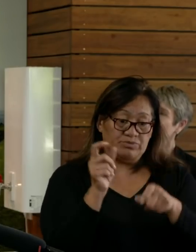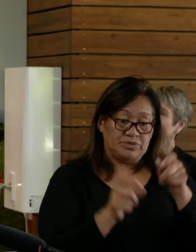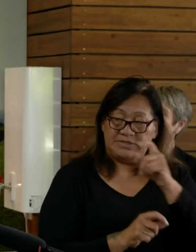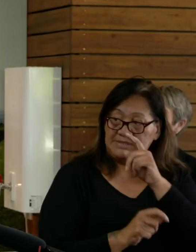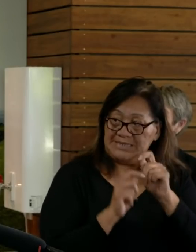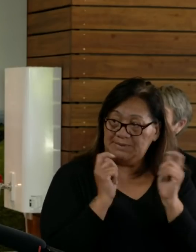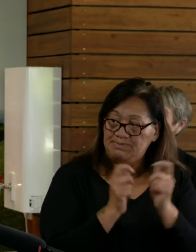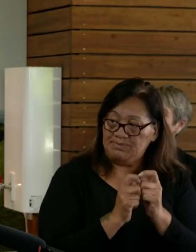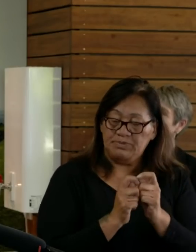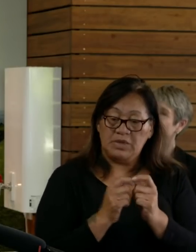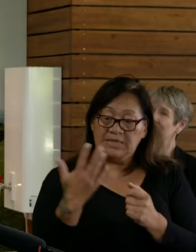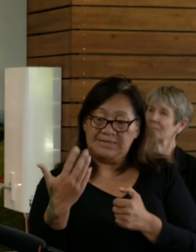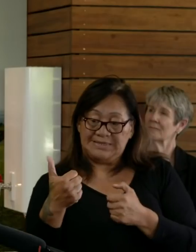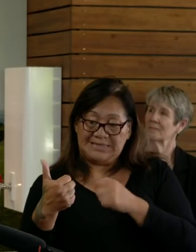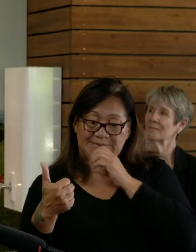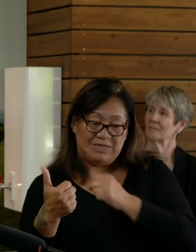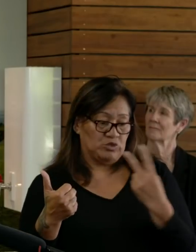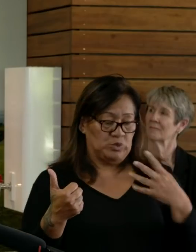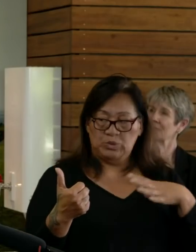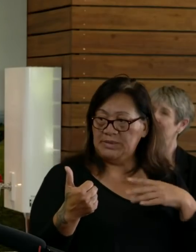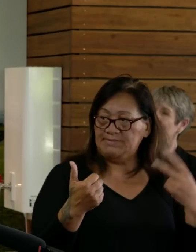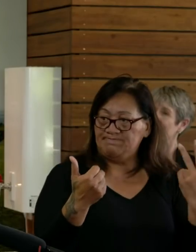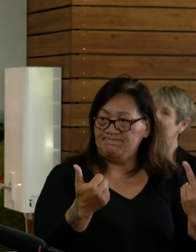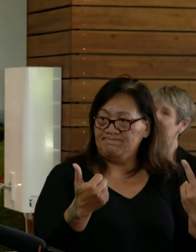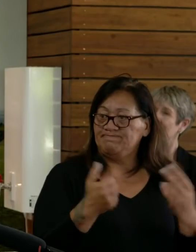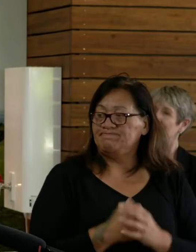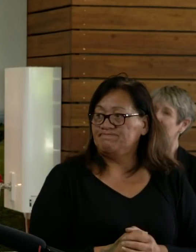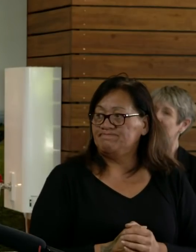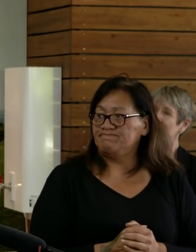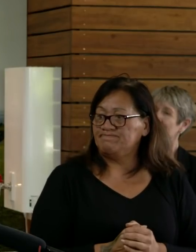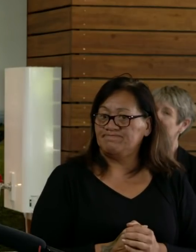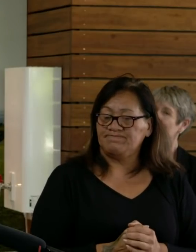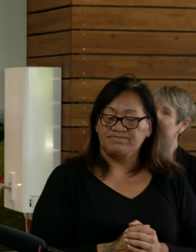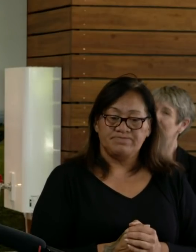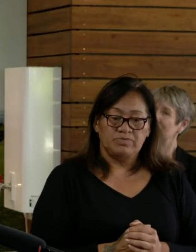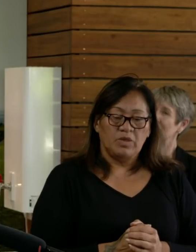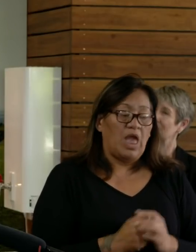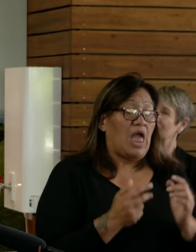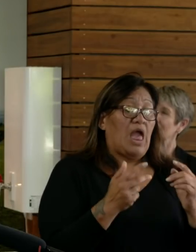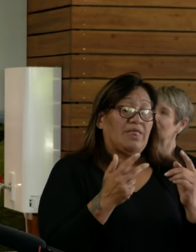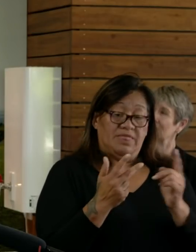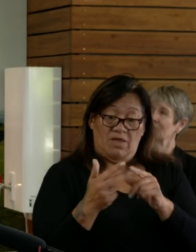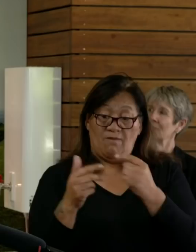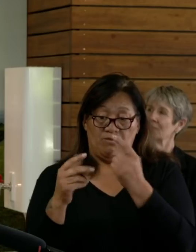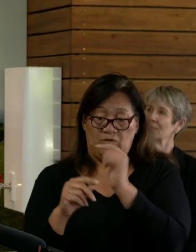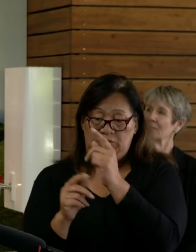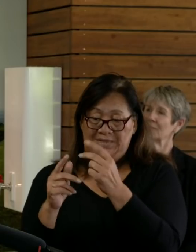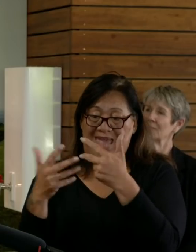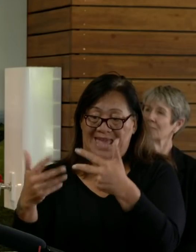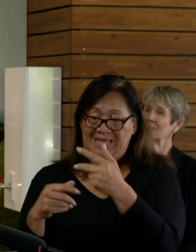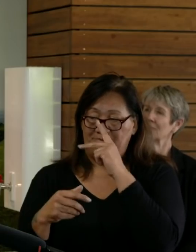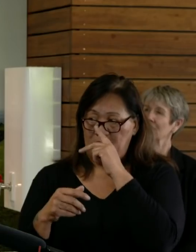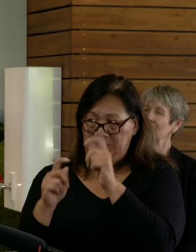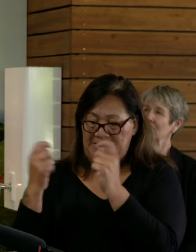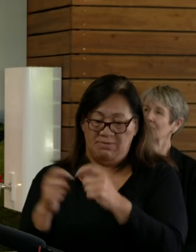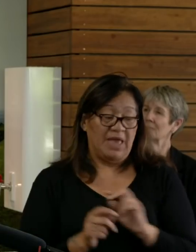was an 8-person team that consisted of 6 men and 2 females. There was a second 8-person team on